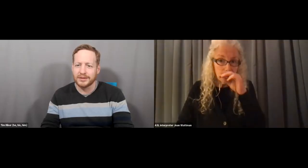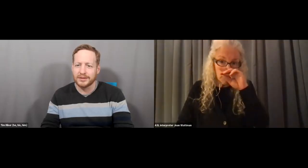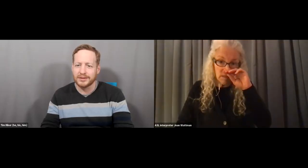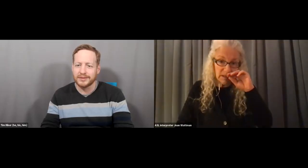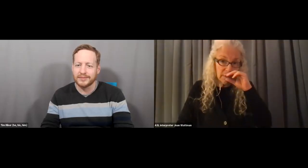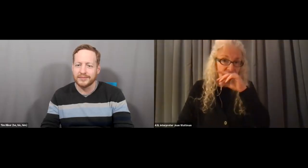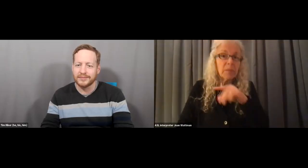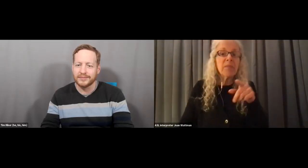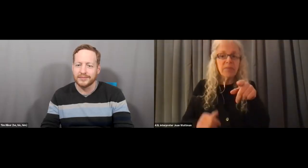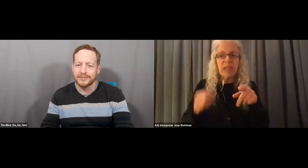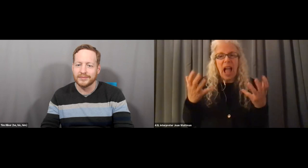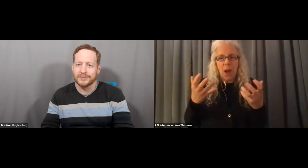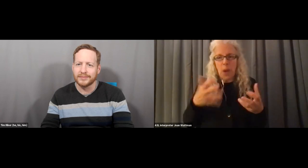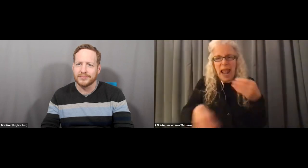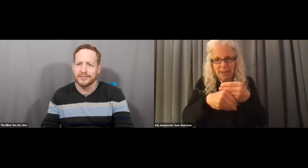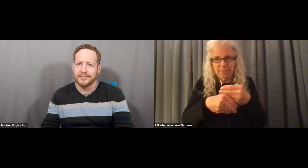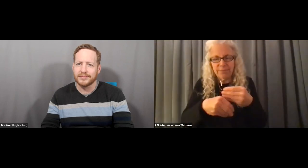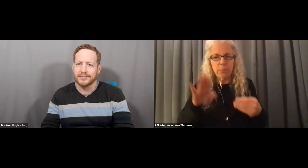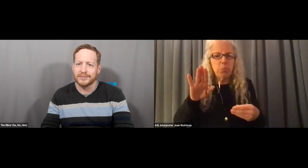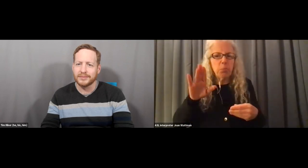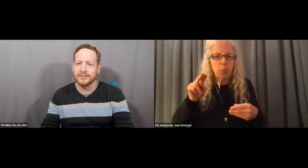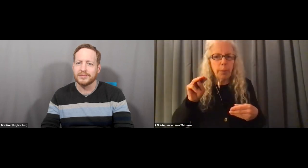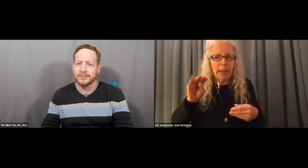Yeah, I wanted to say that. I think that's a very good idea.